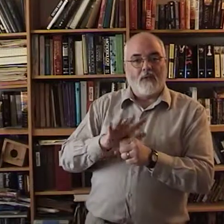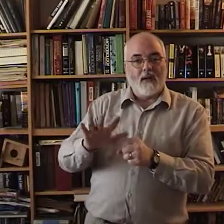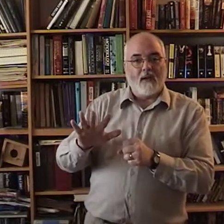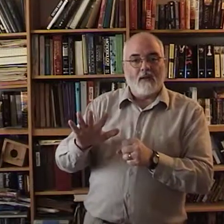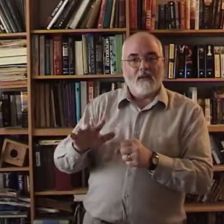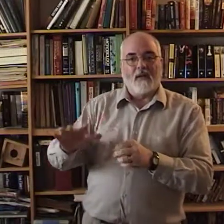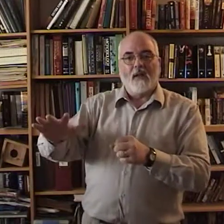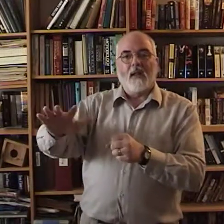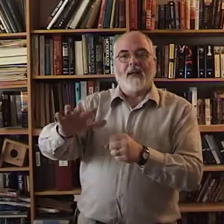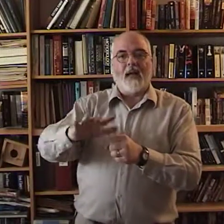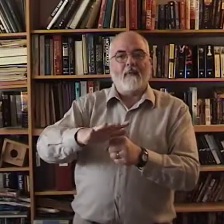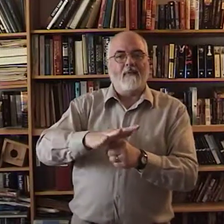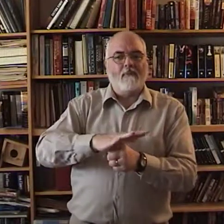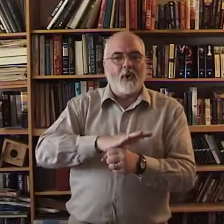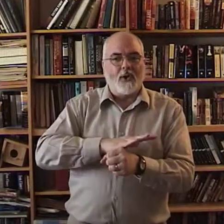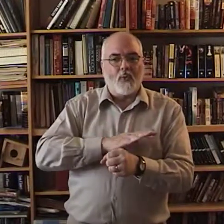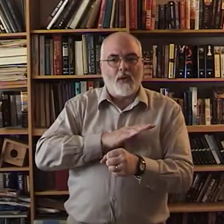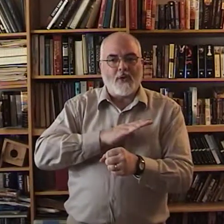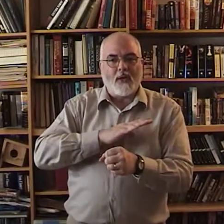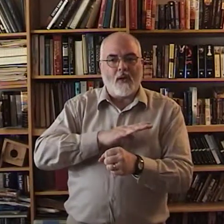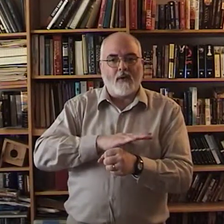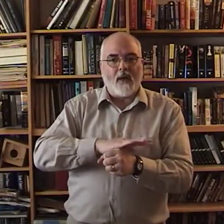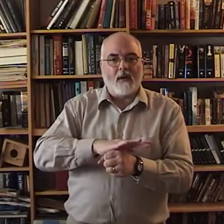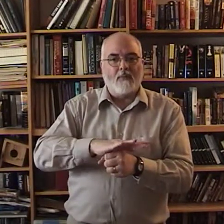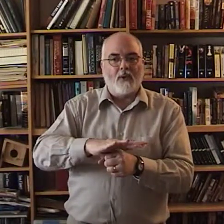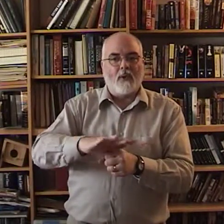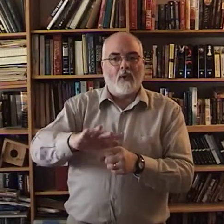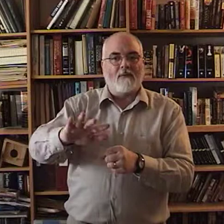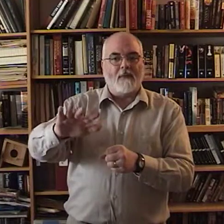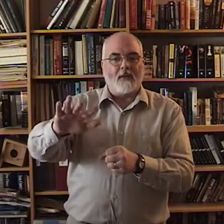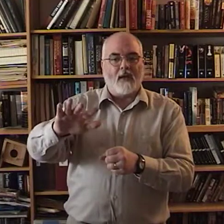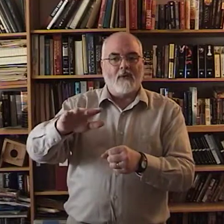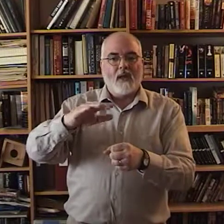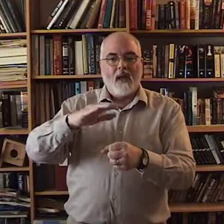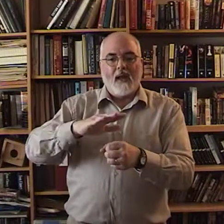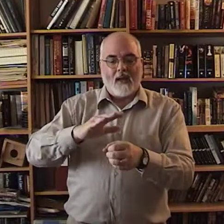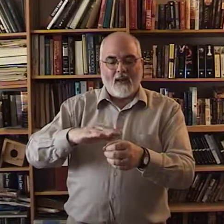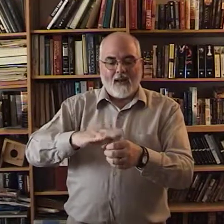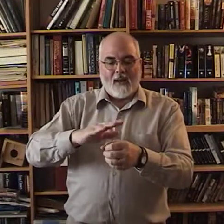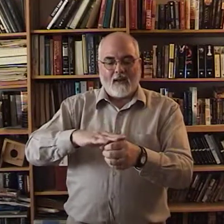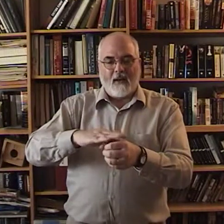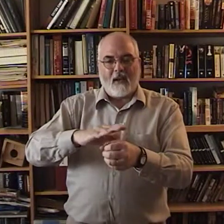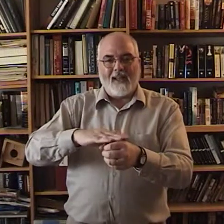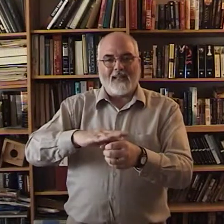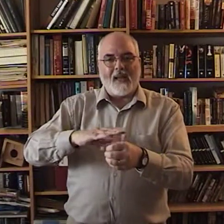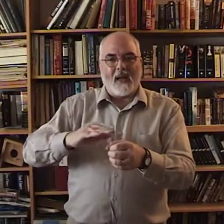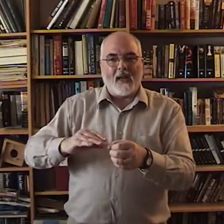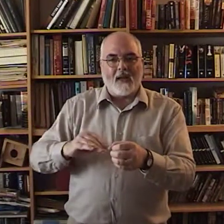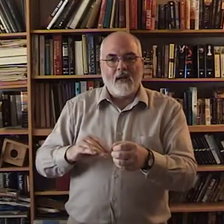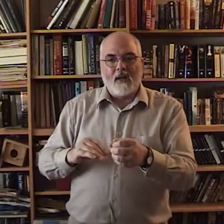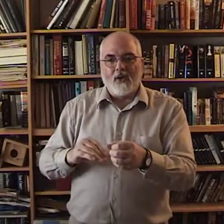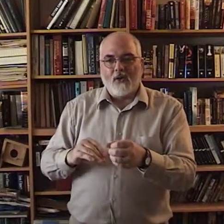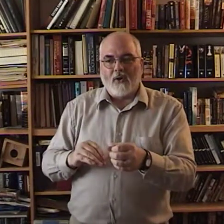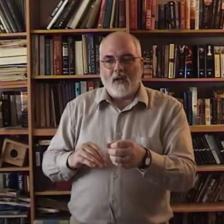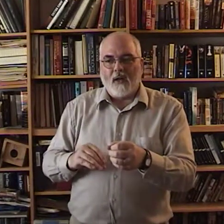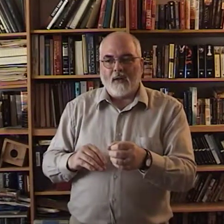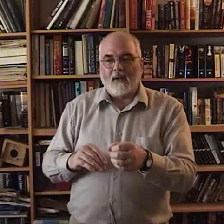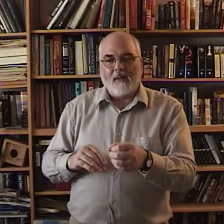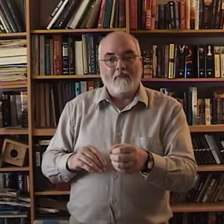Fulfill is kind of pull it toward yourself and then push it away from yourself. It's kind of like you're